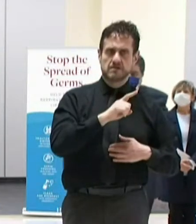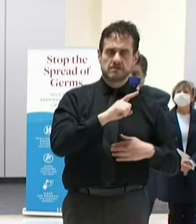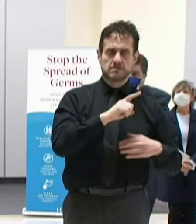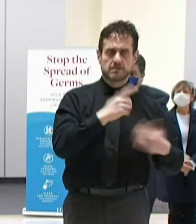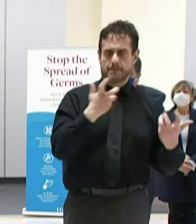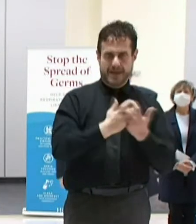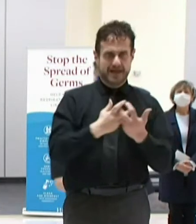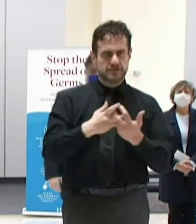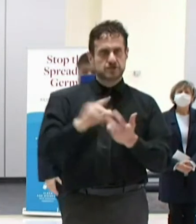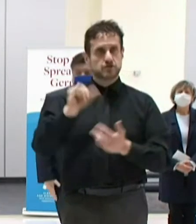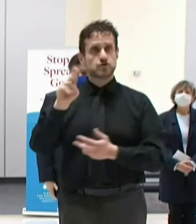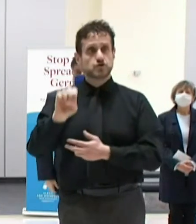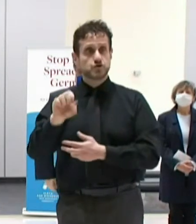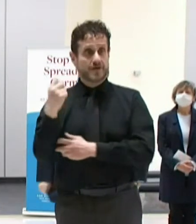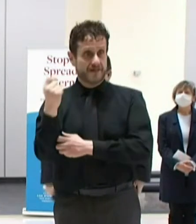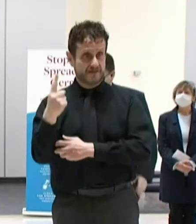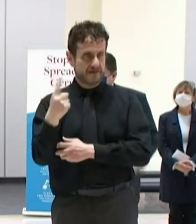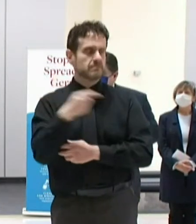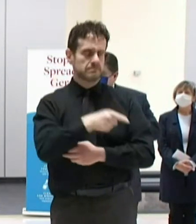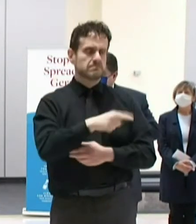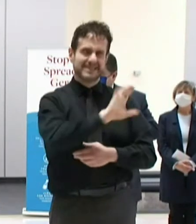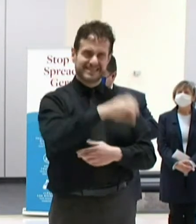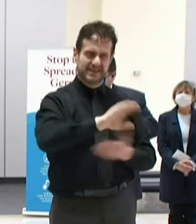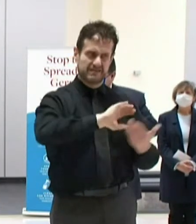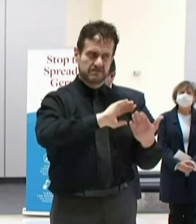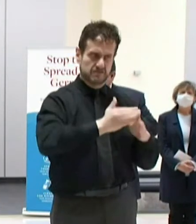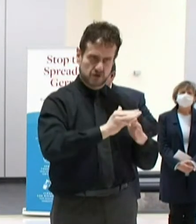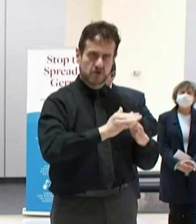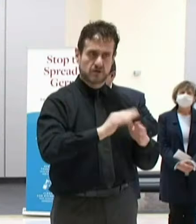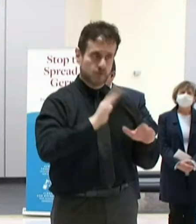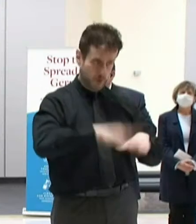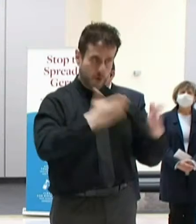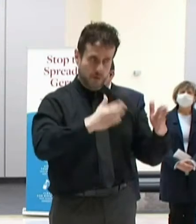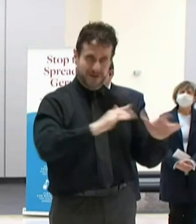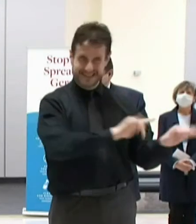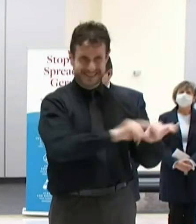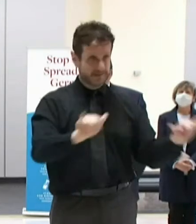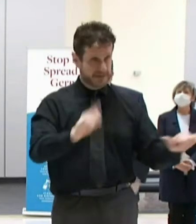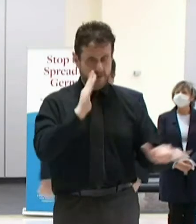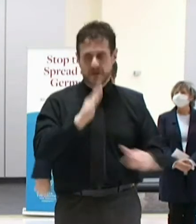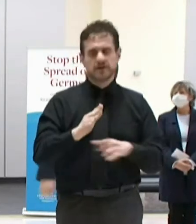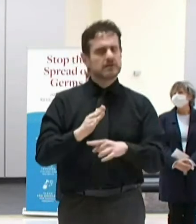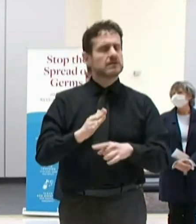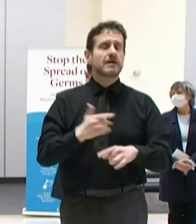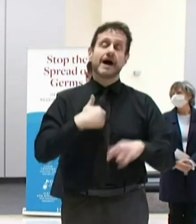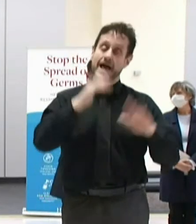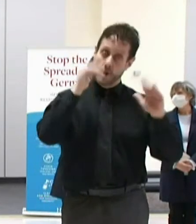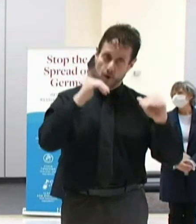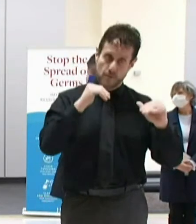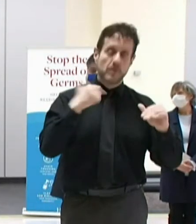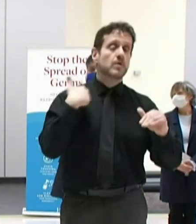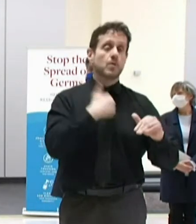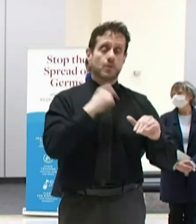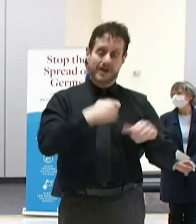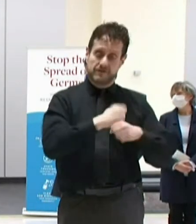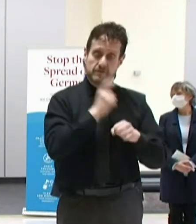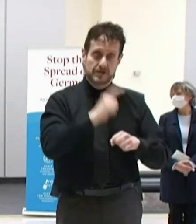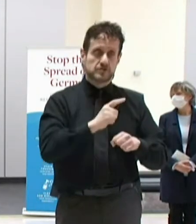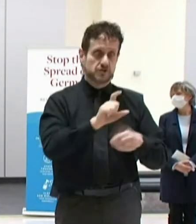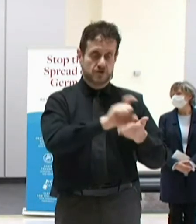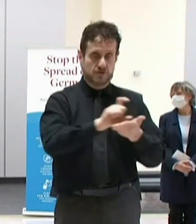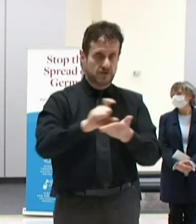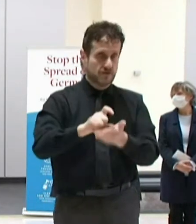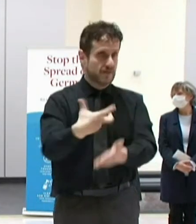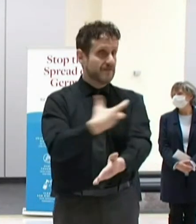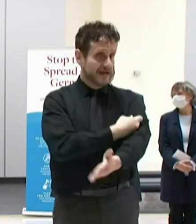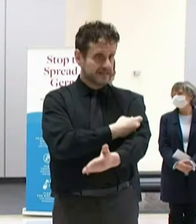Well, it's certainly my hope. You know, as the governor said, we've got to continue to make sure that vaccine is readily available to anyone who wants